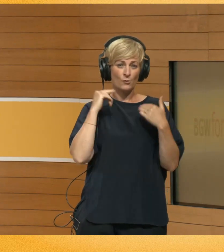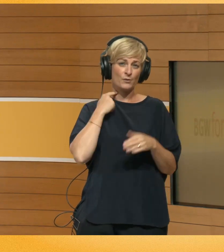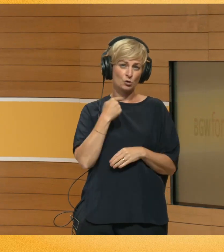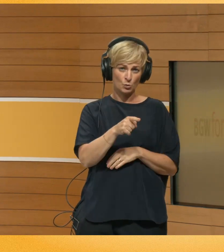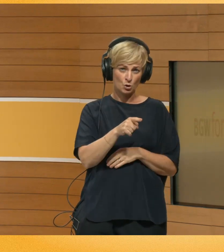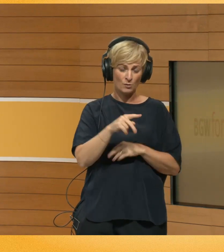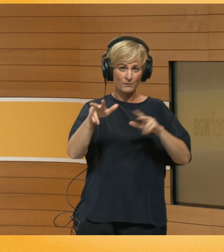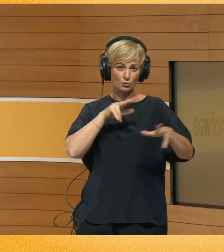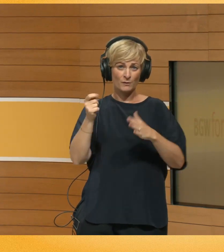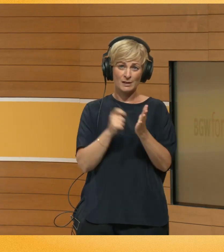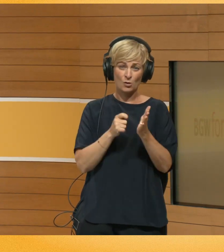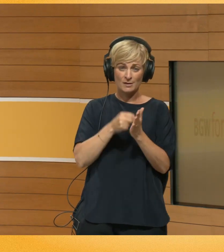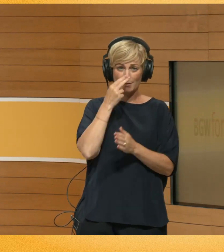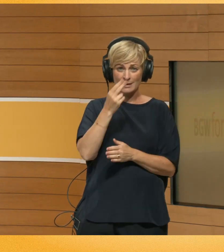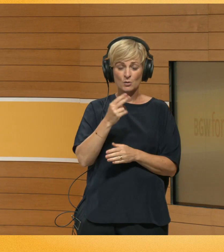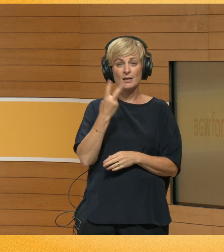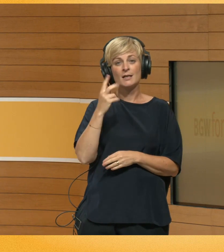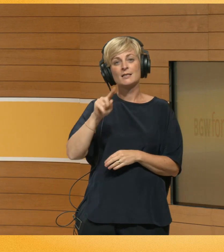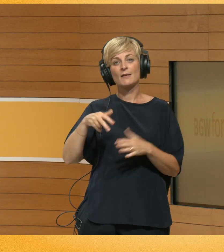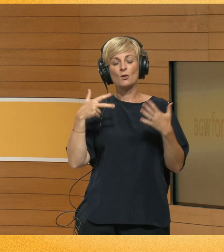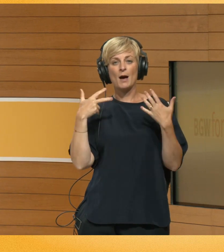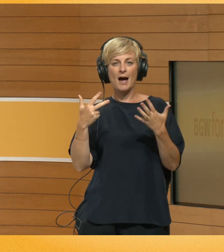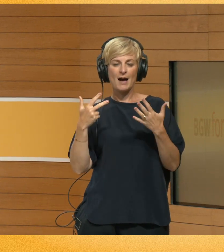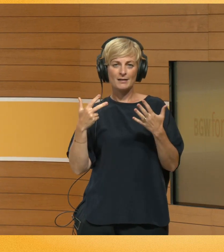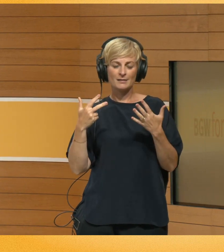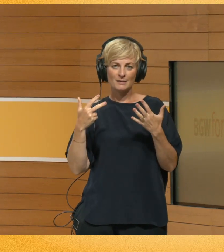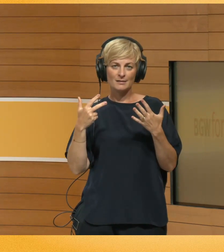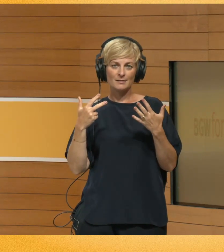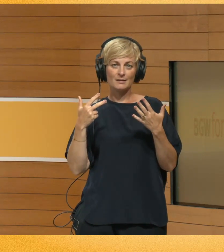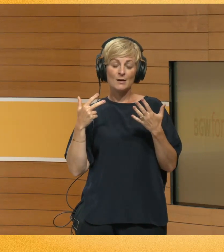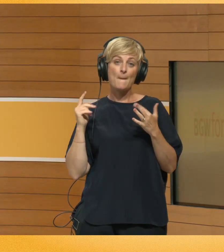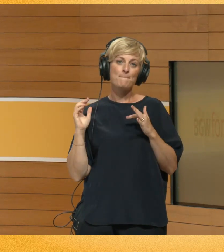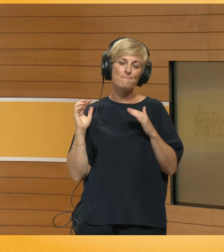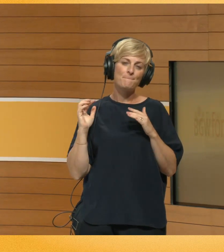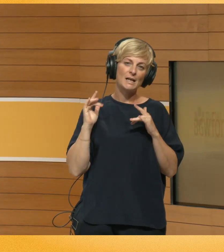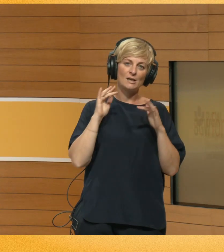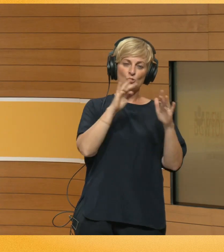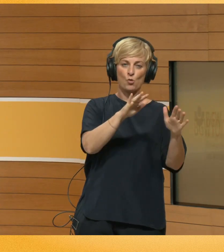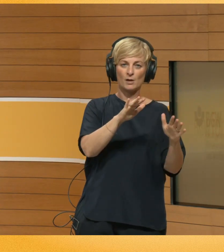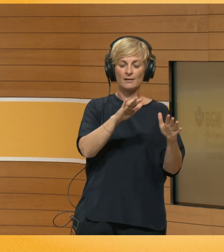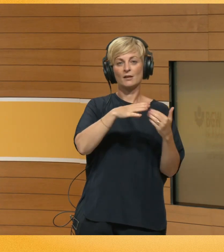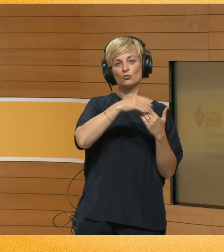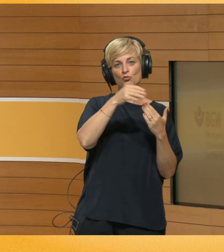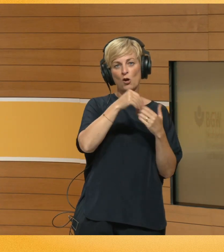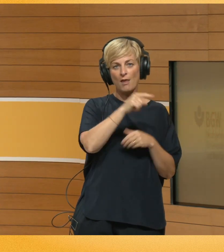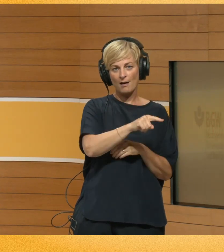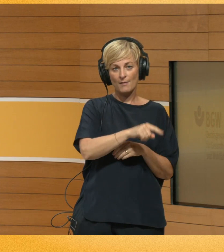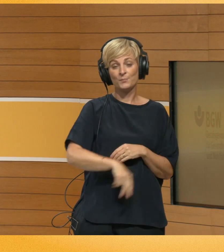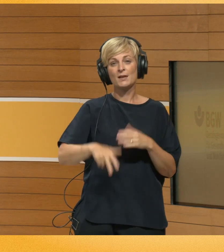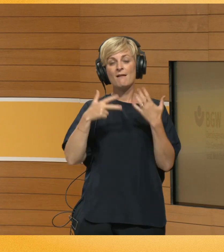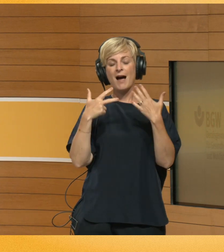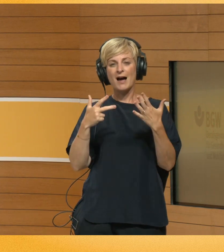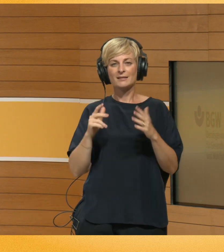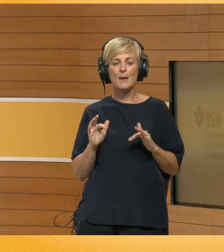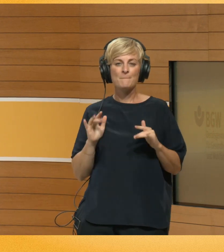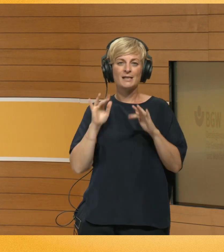$2.9 trillion. I mean, this is an incredible amount of money. £8 billion dollars a day that it costs in health